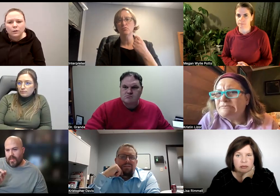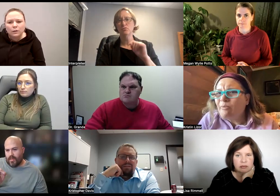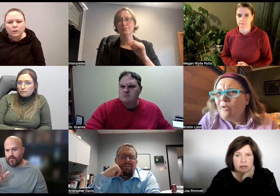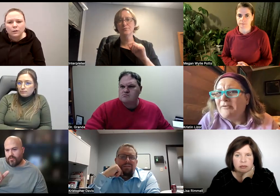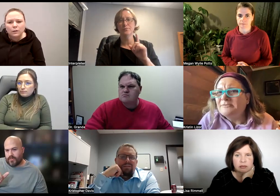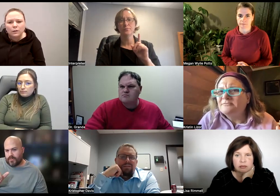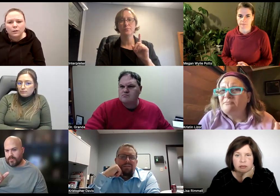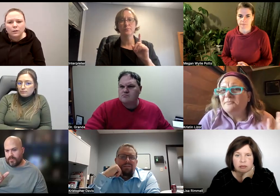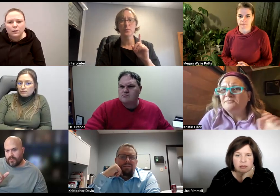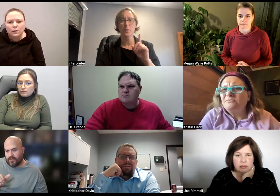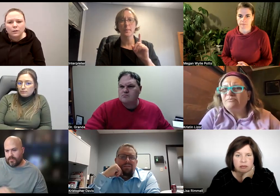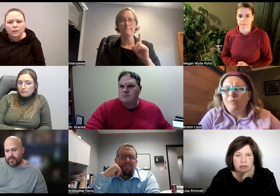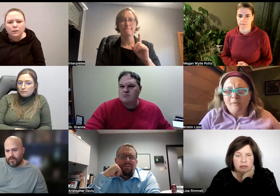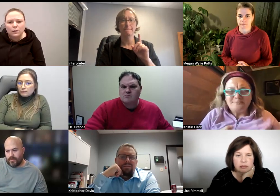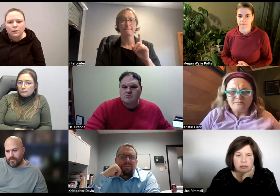mode.